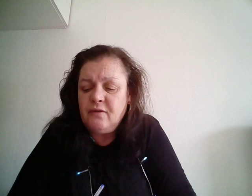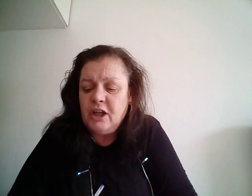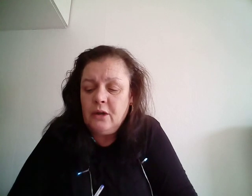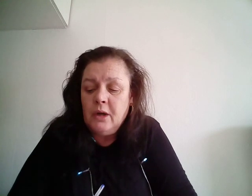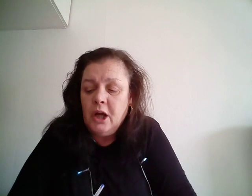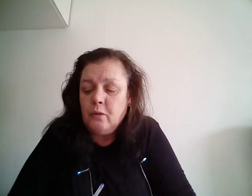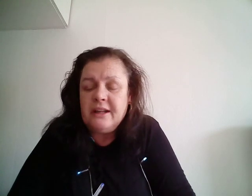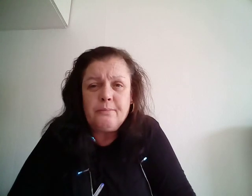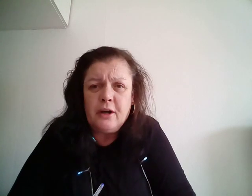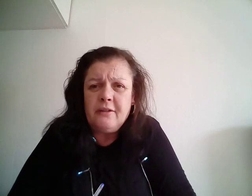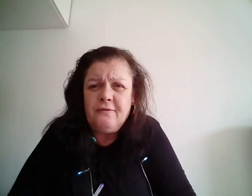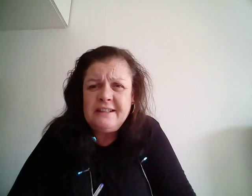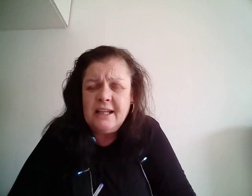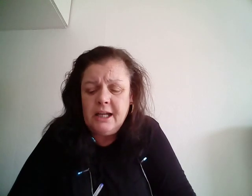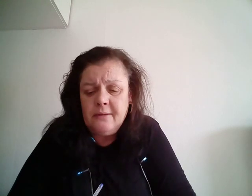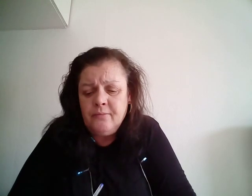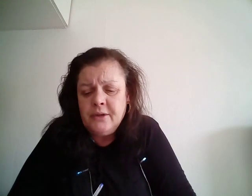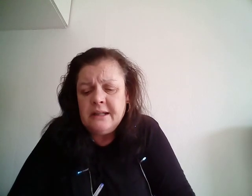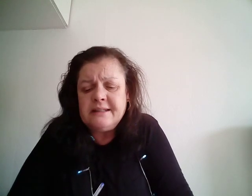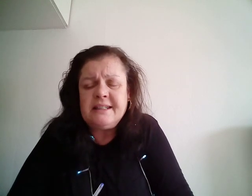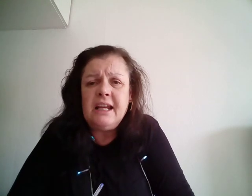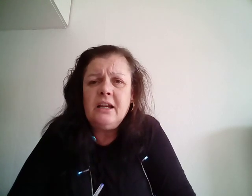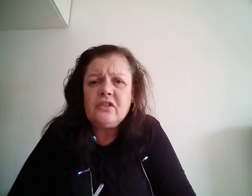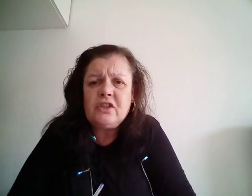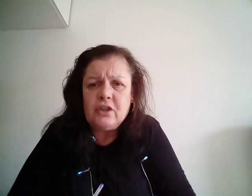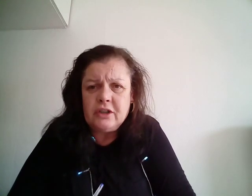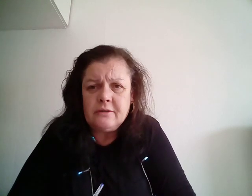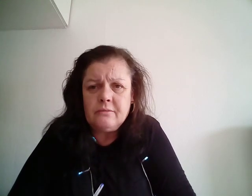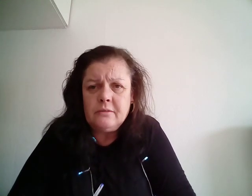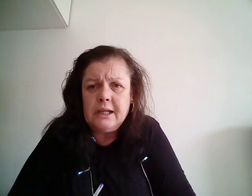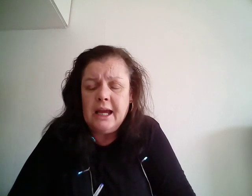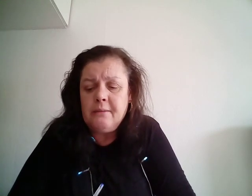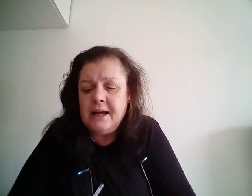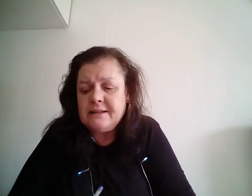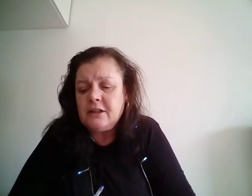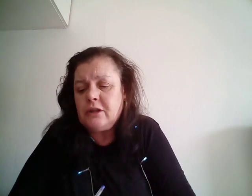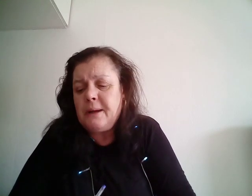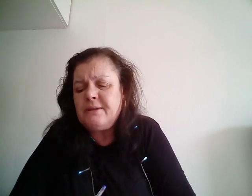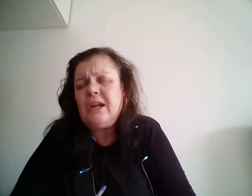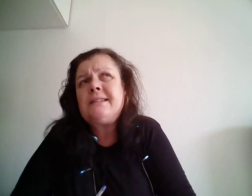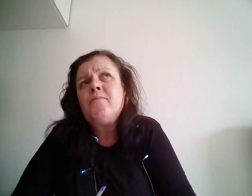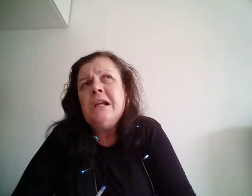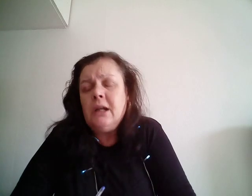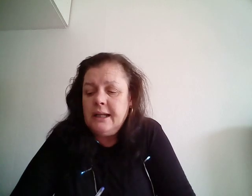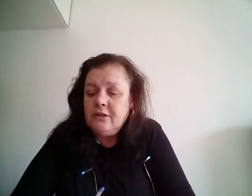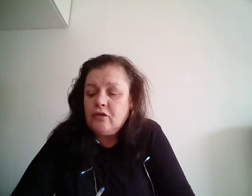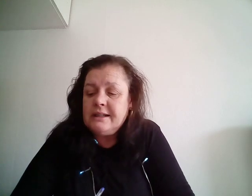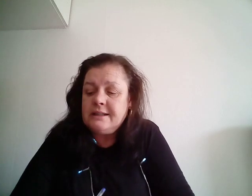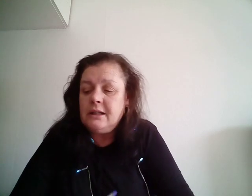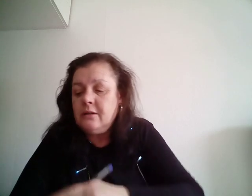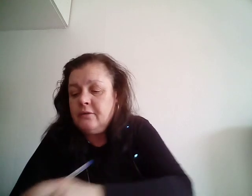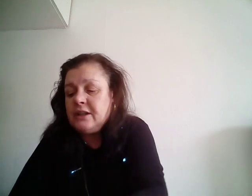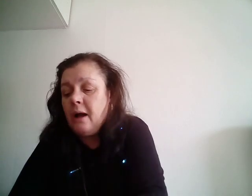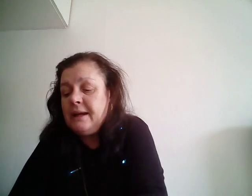interview with Professor C. Sutton. Okay, my delicious little babies. Yes, an interesting video. I mean,